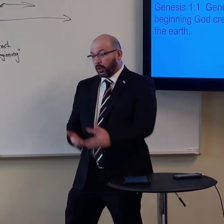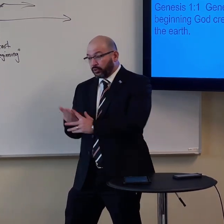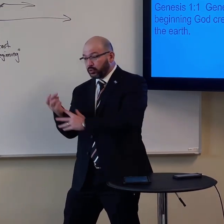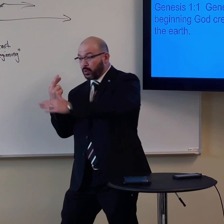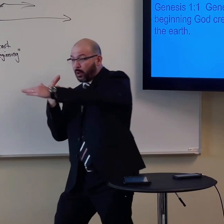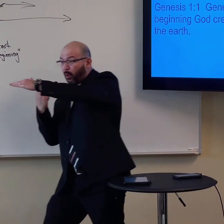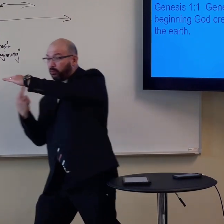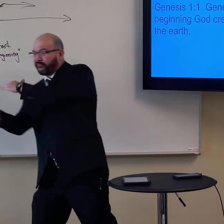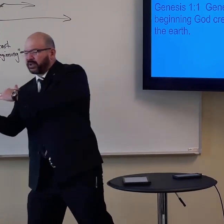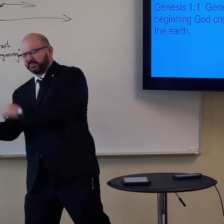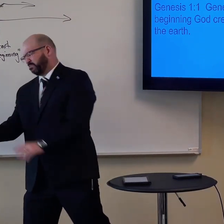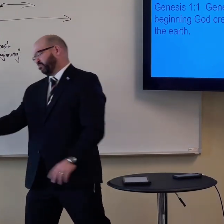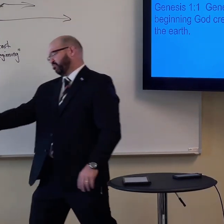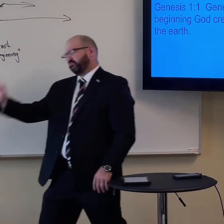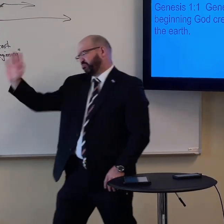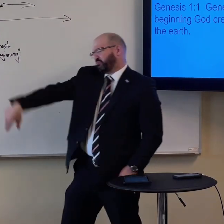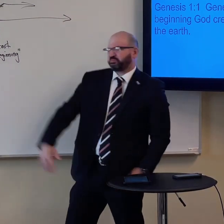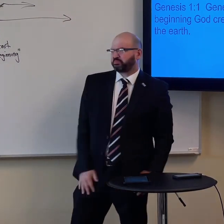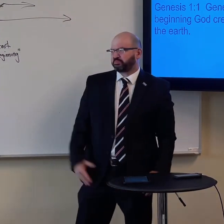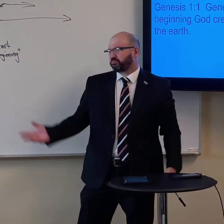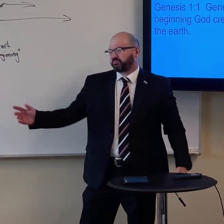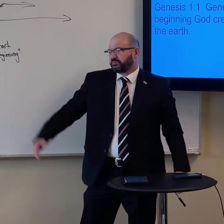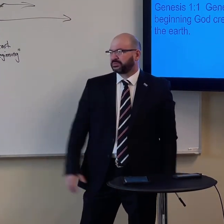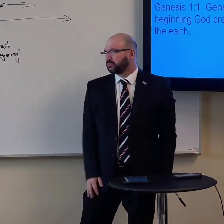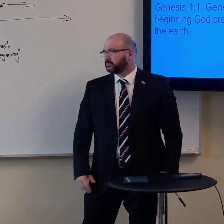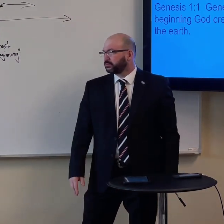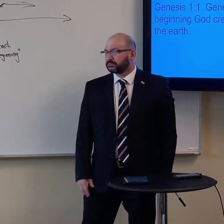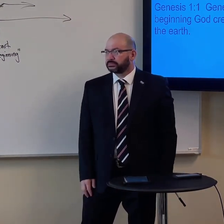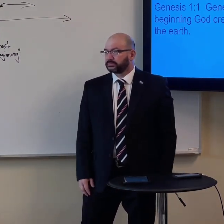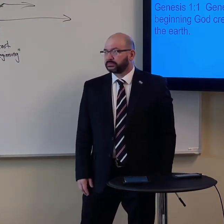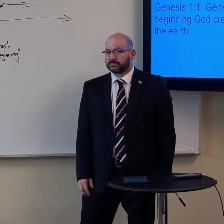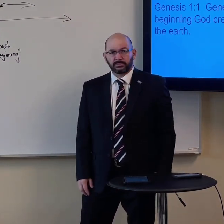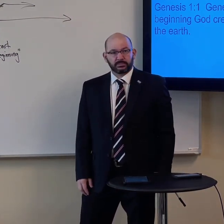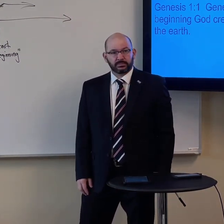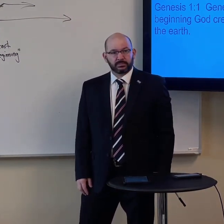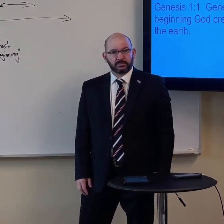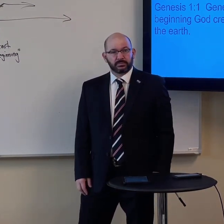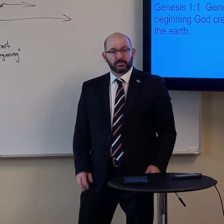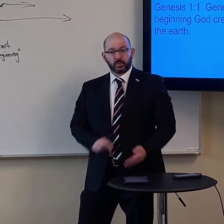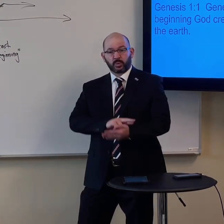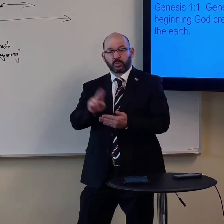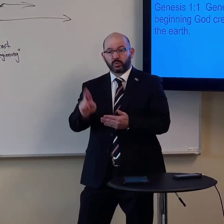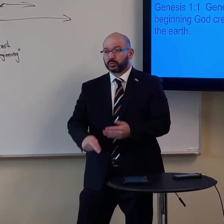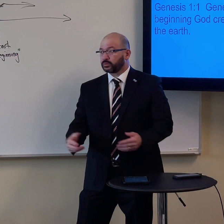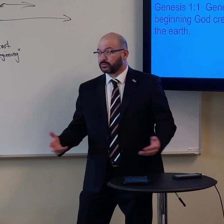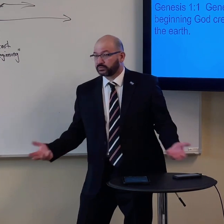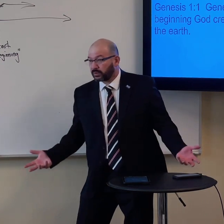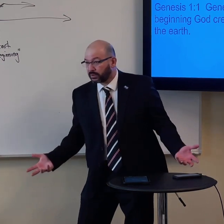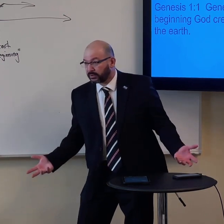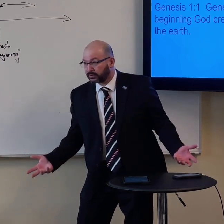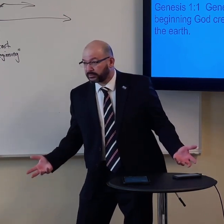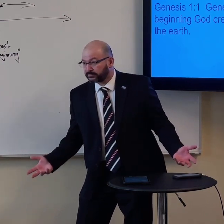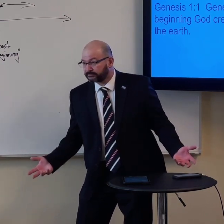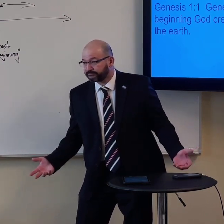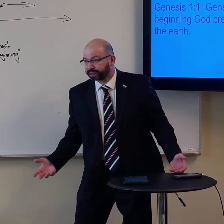of the Bible? The prophets? I don't need them. Because the foundation is not there. The result?